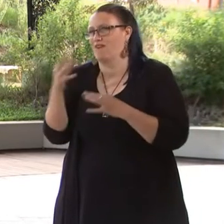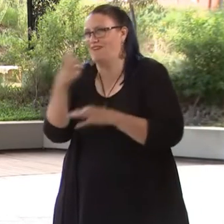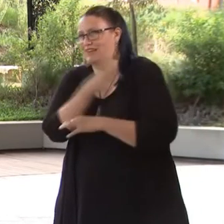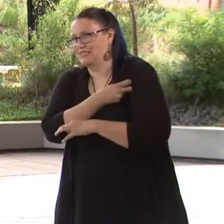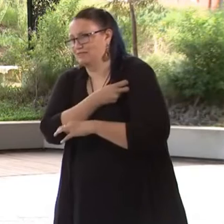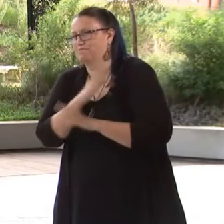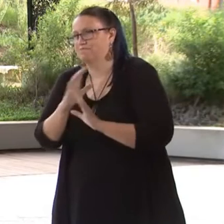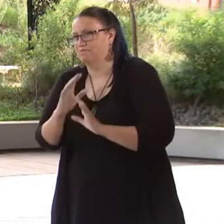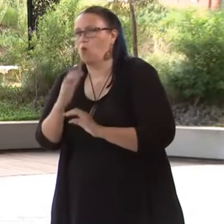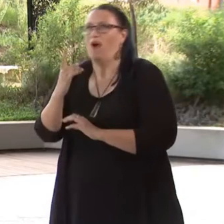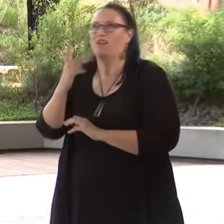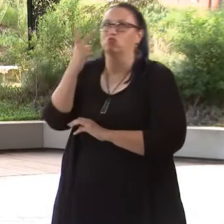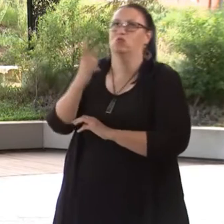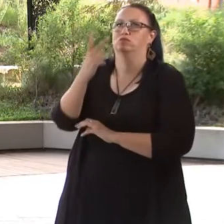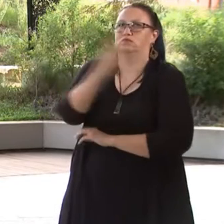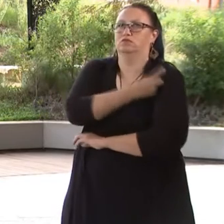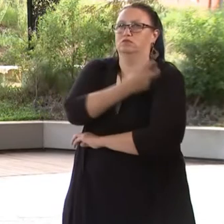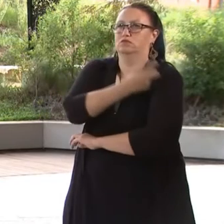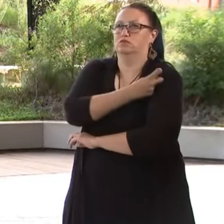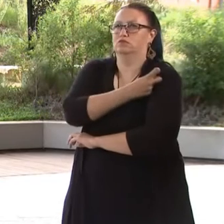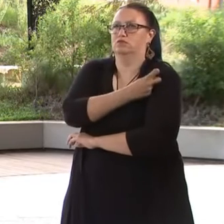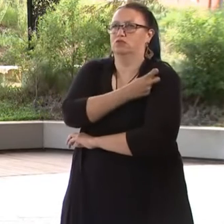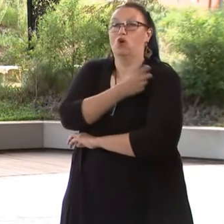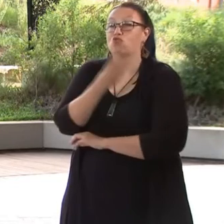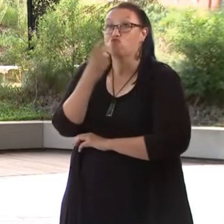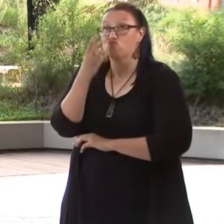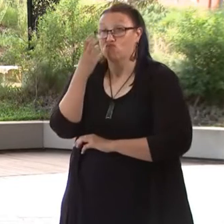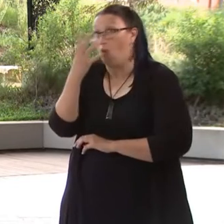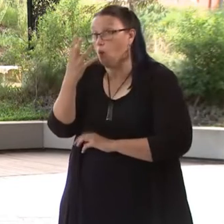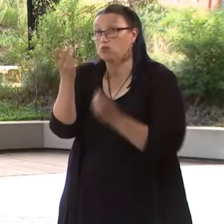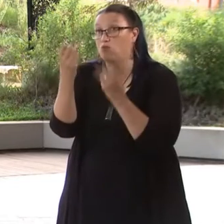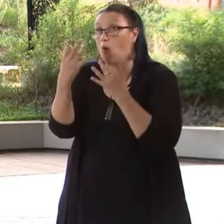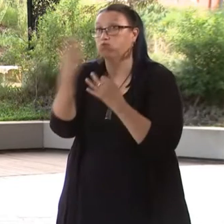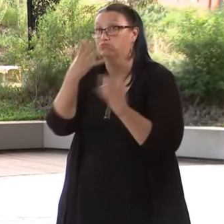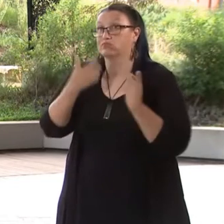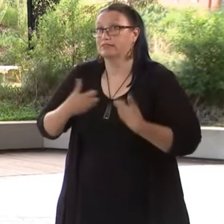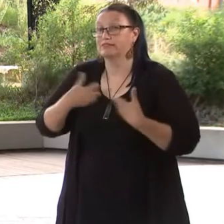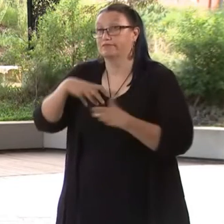doses. So again, confirming very much the importance of vaccination.